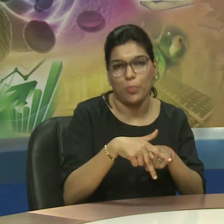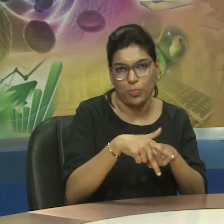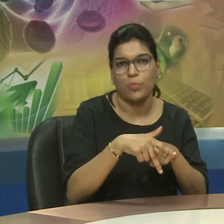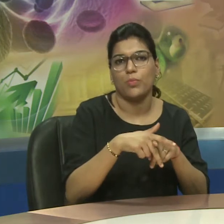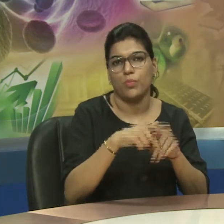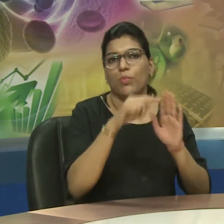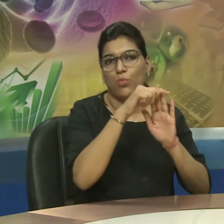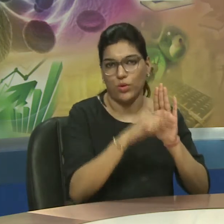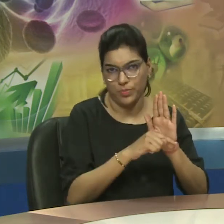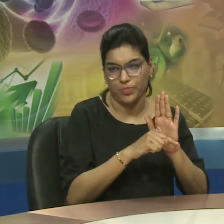policy.